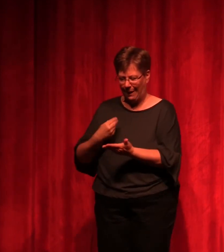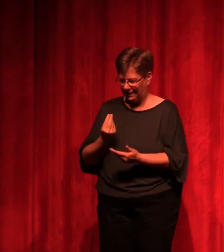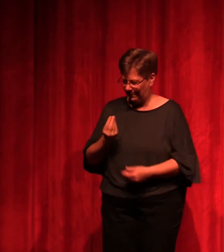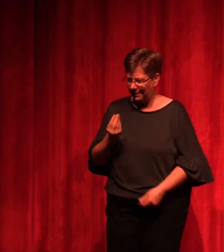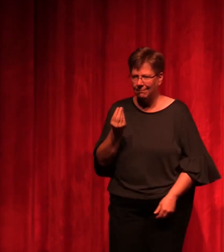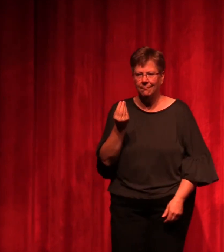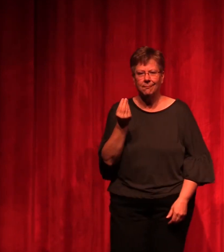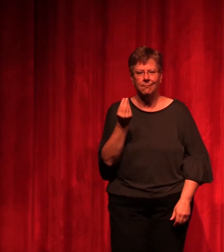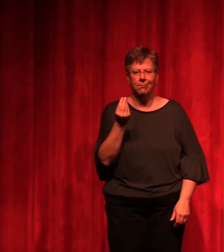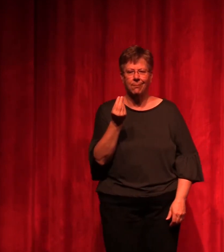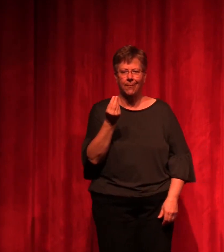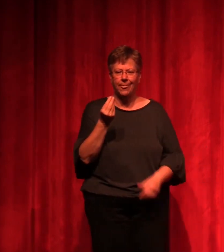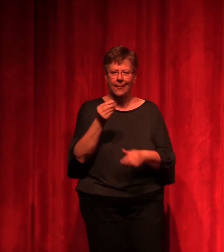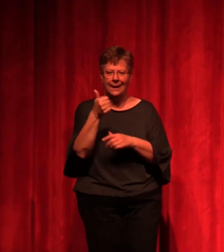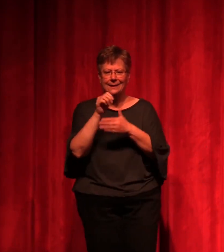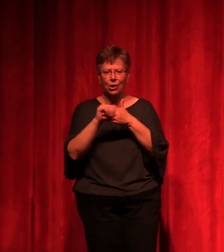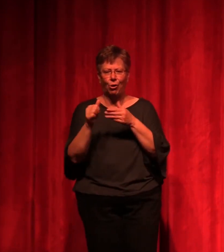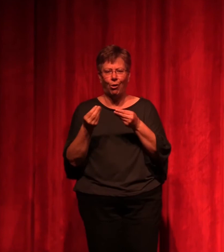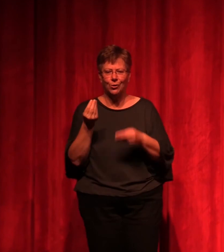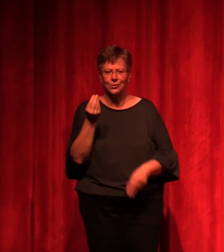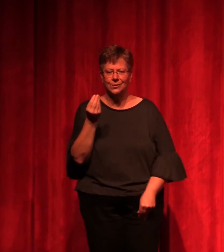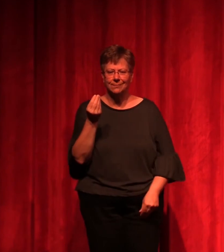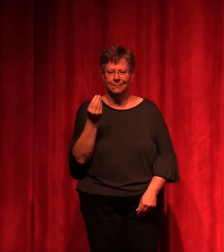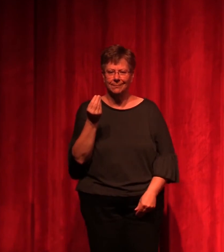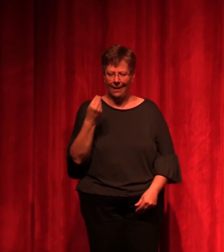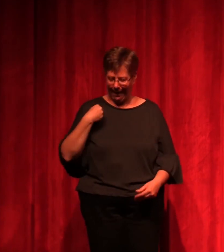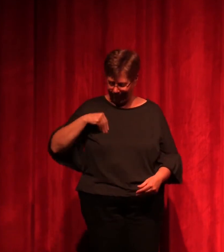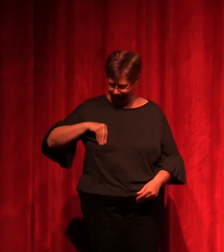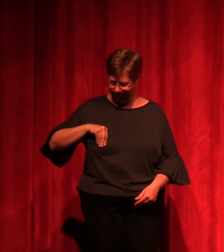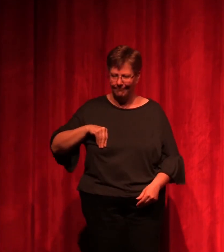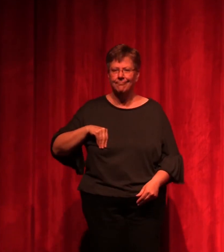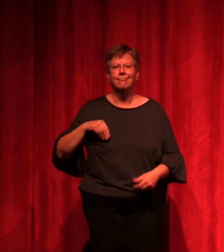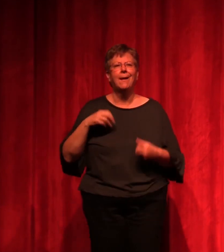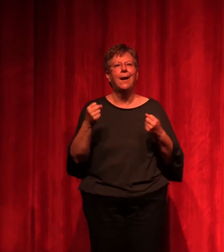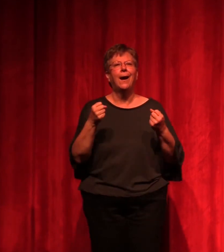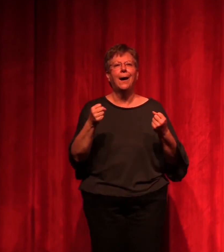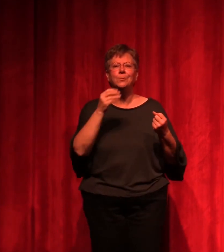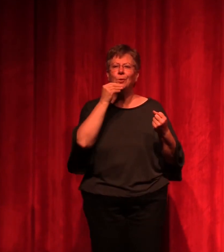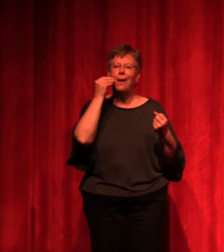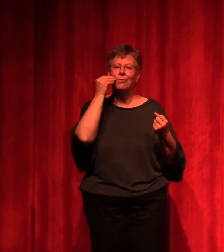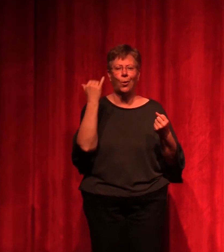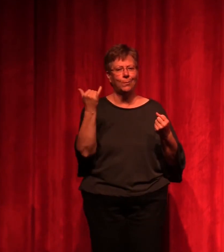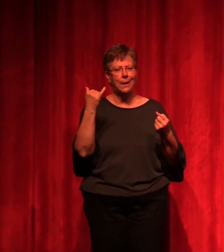and I'm on my way. And now I'm headed home in a very different frame of mind than I had been